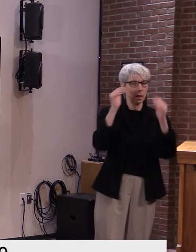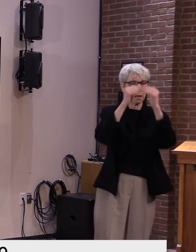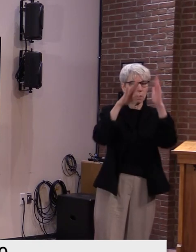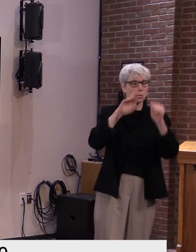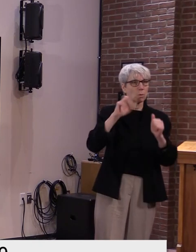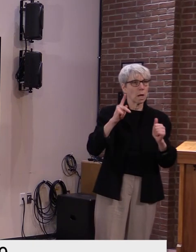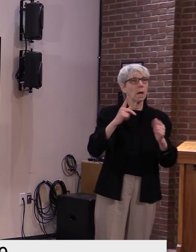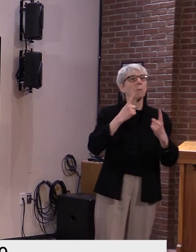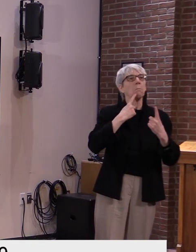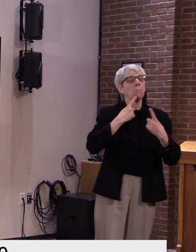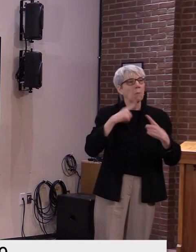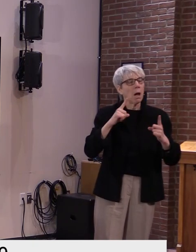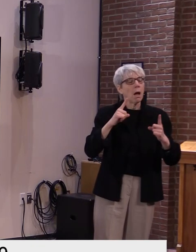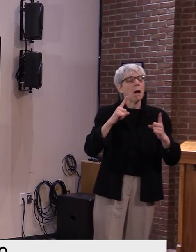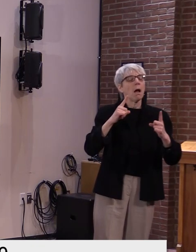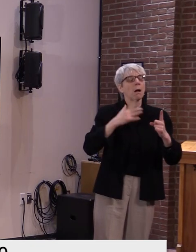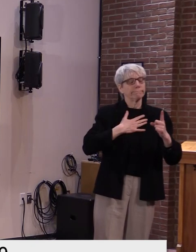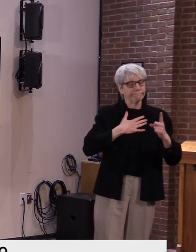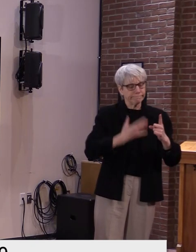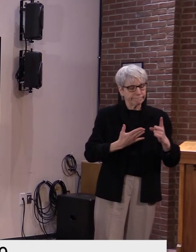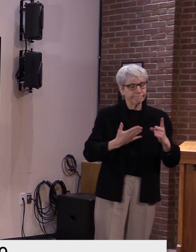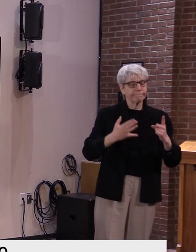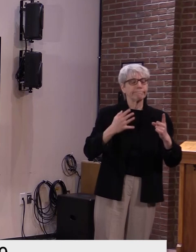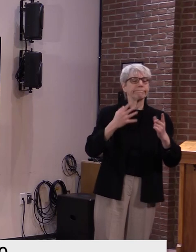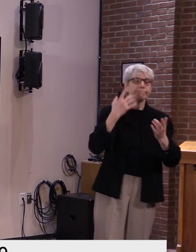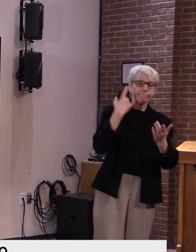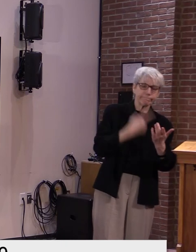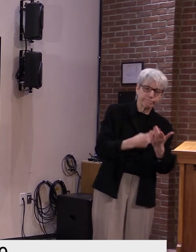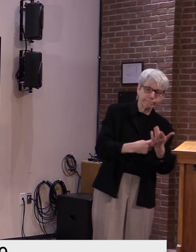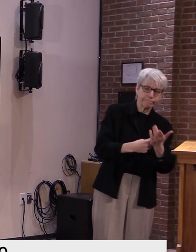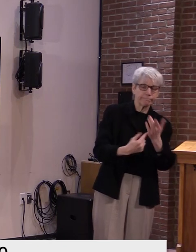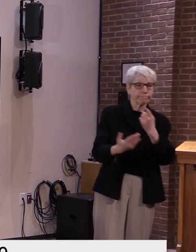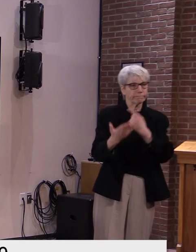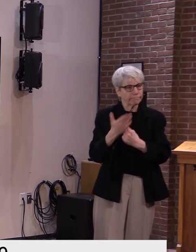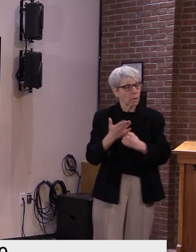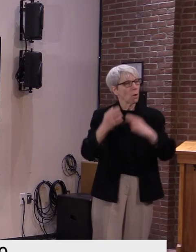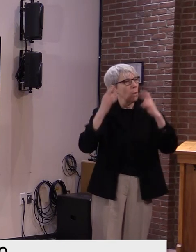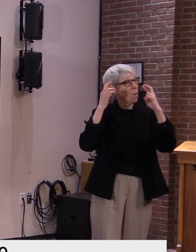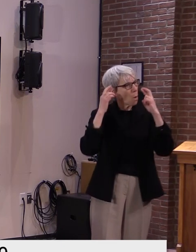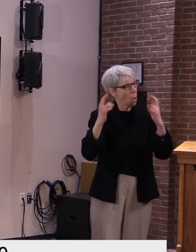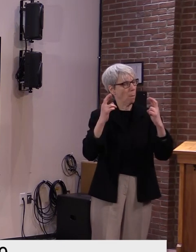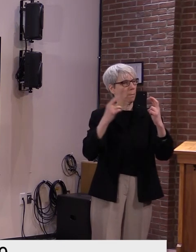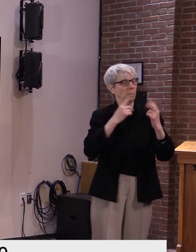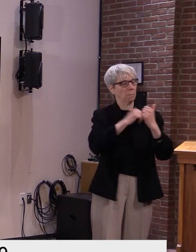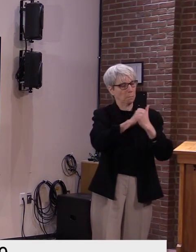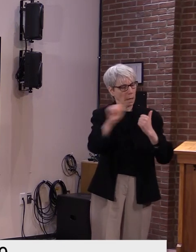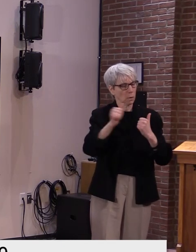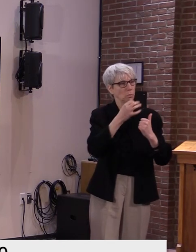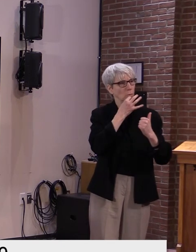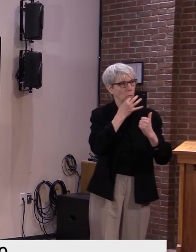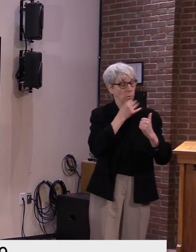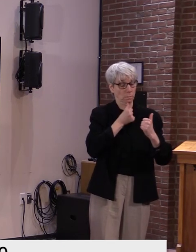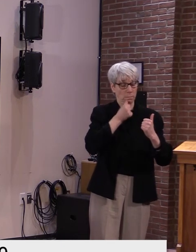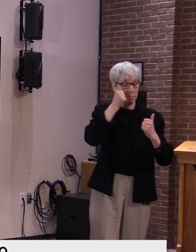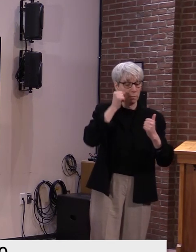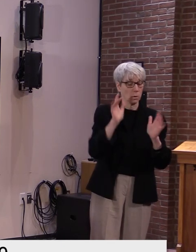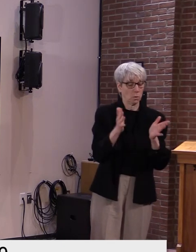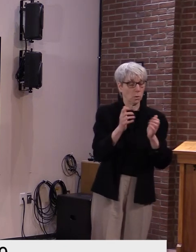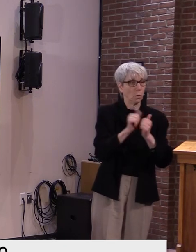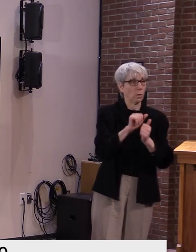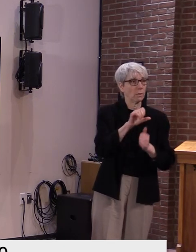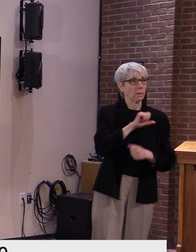they're talking at this point. I did have an opportunity to speak with Senator Leahy yesterday, and